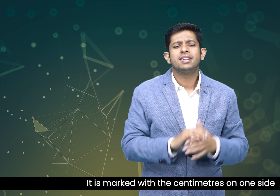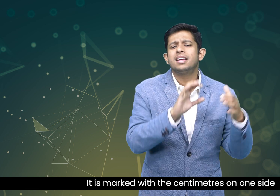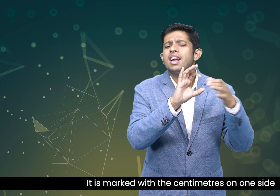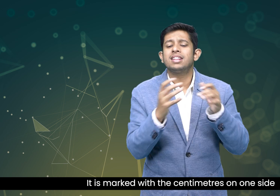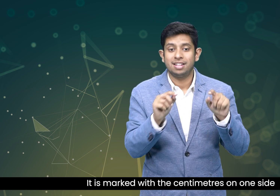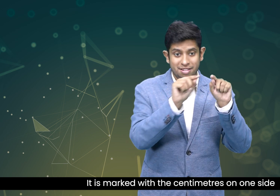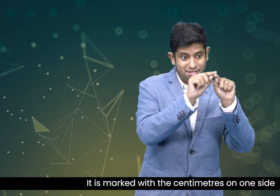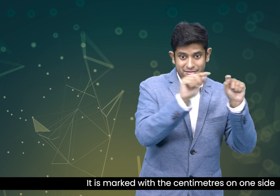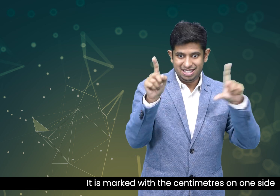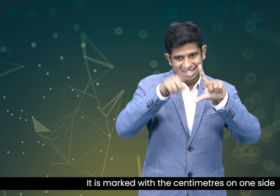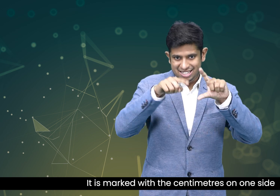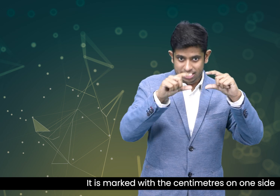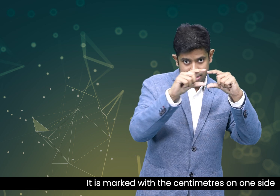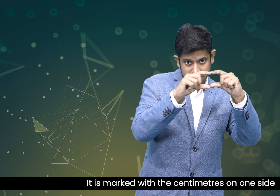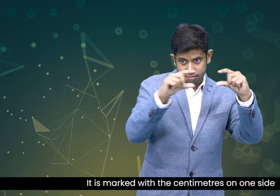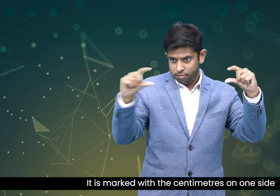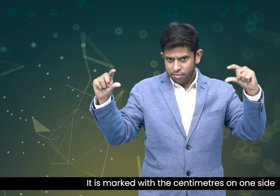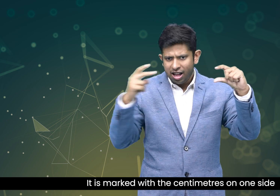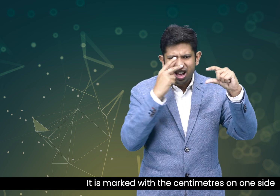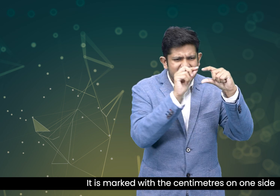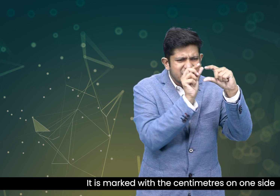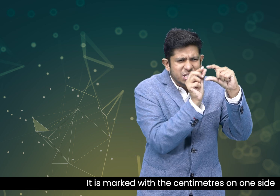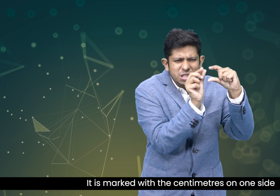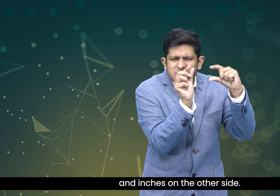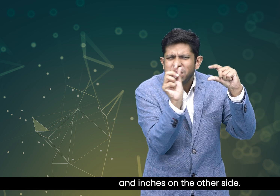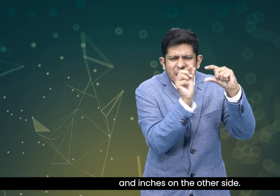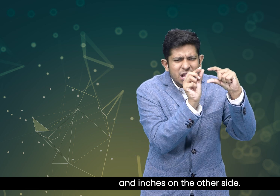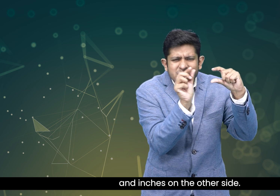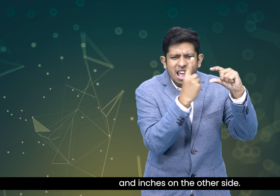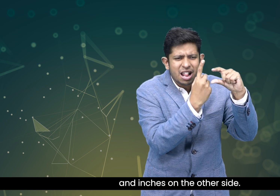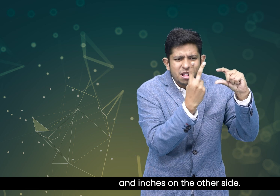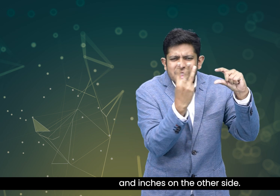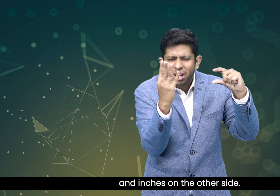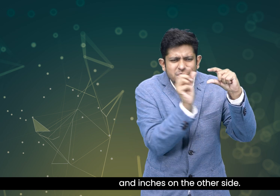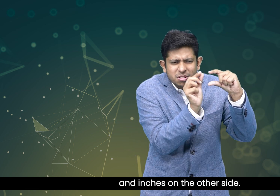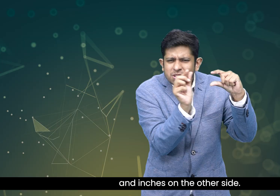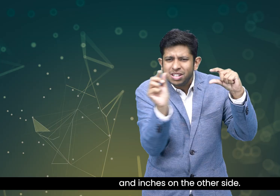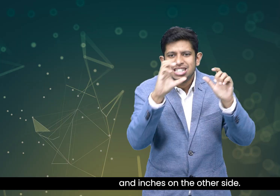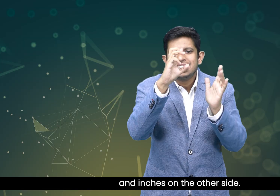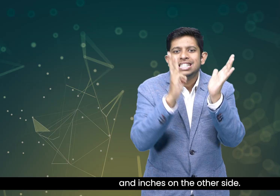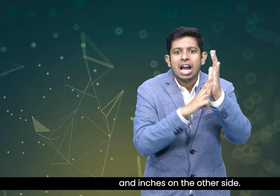It is marked with the centimeters on one side and inches on the other side.